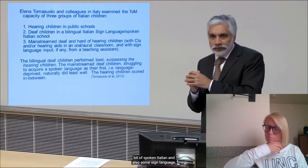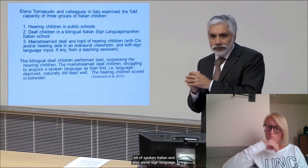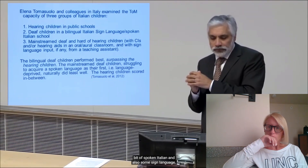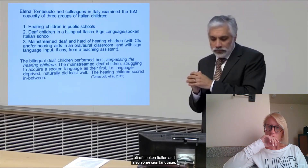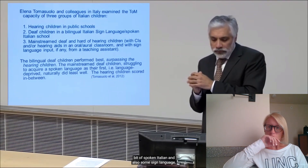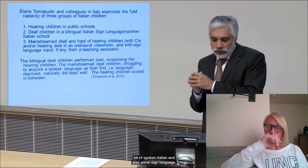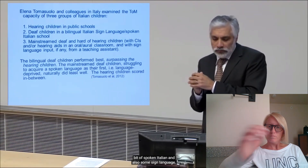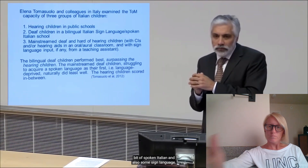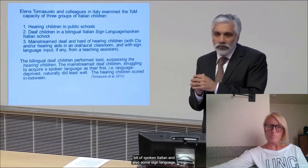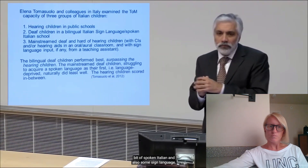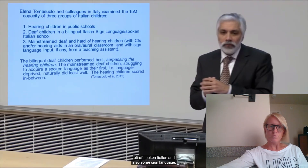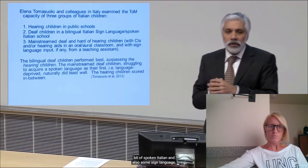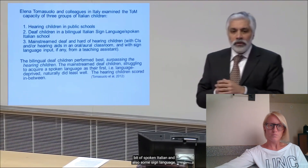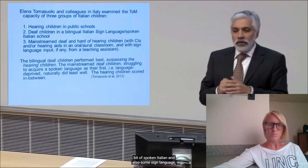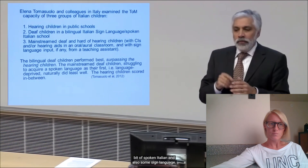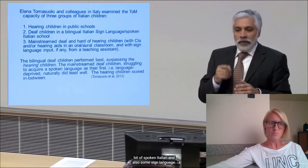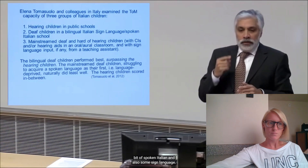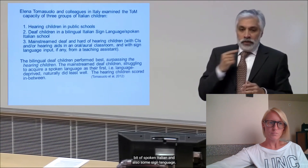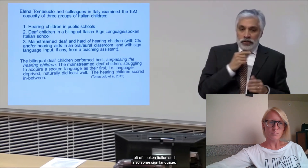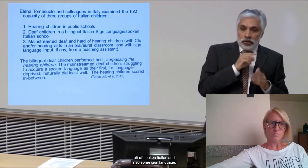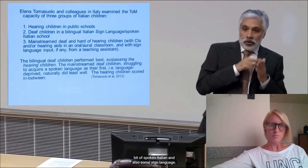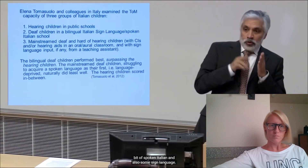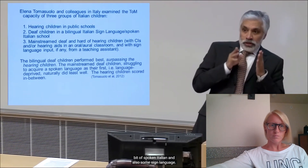some sign language.